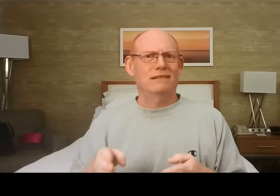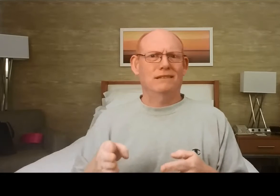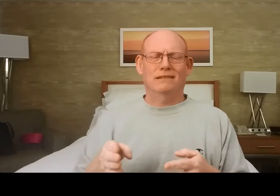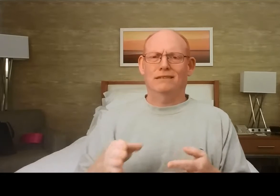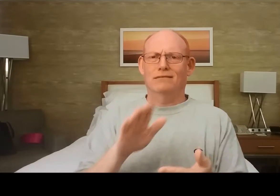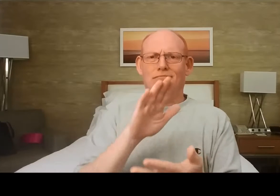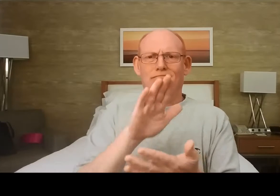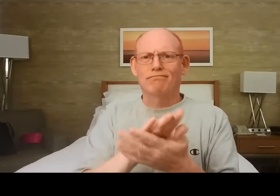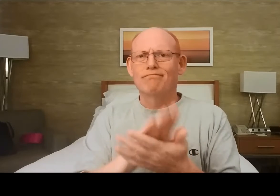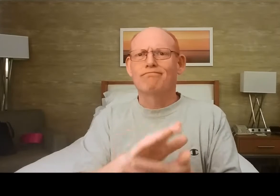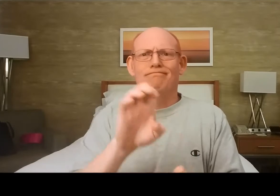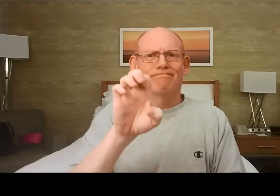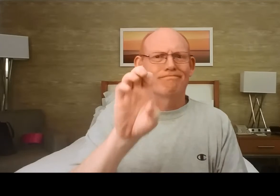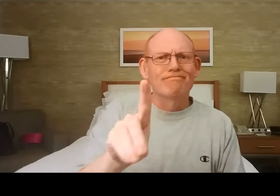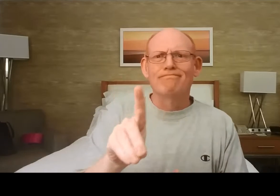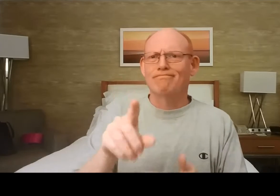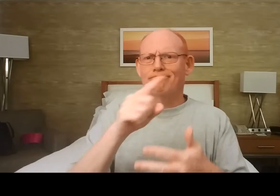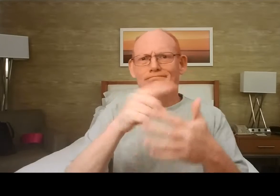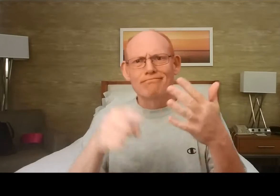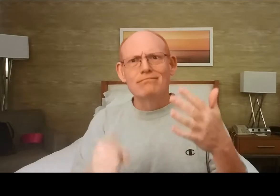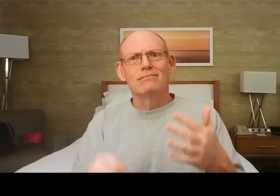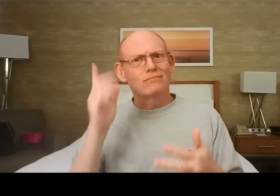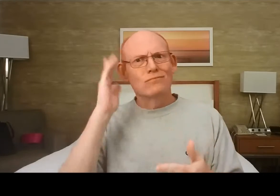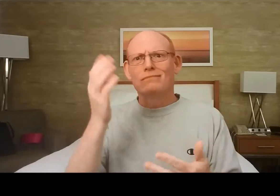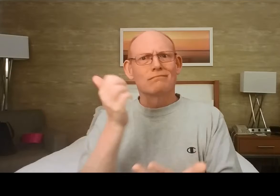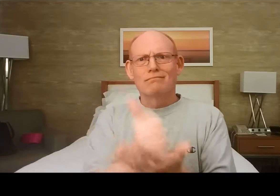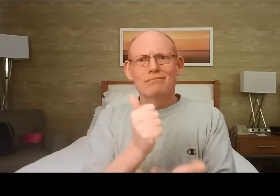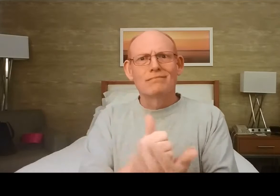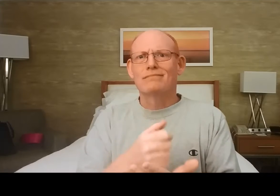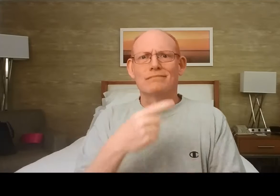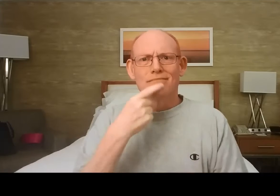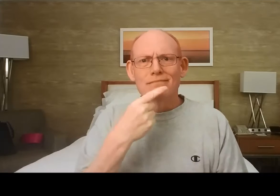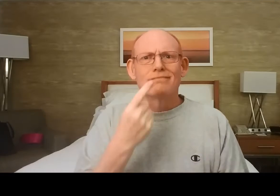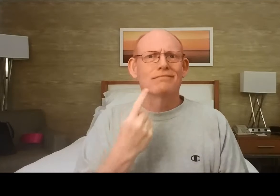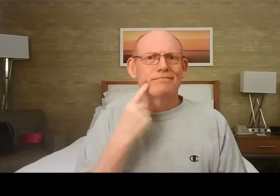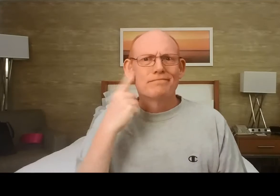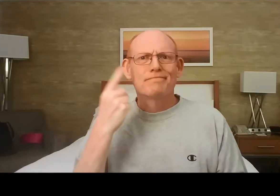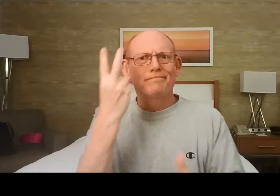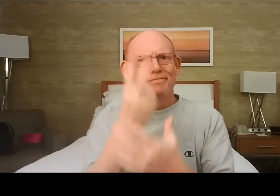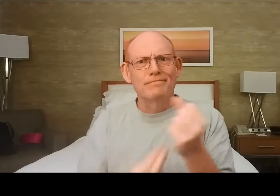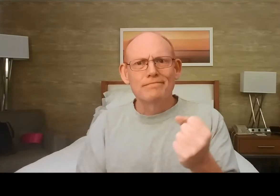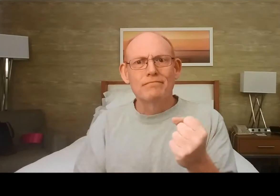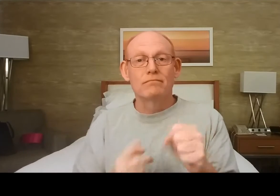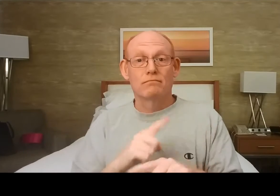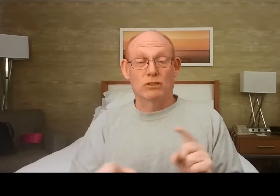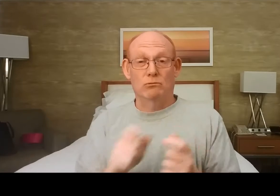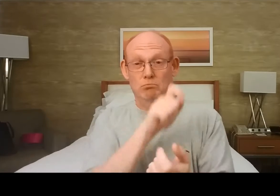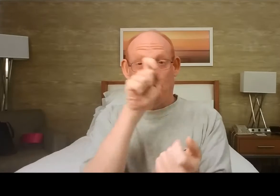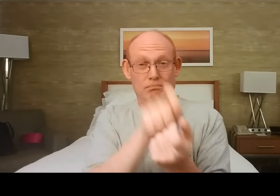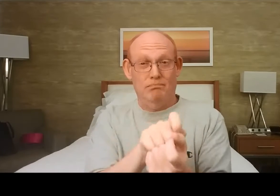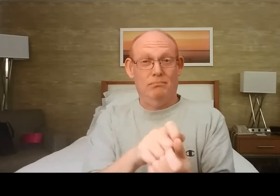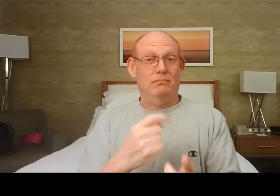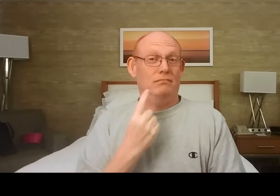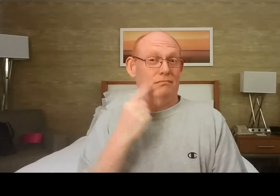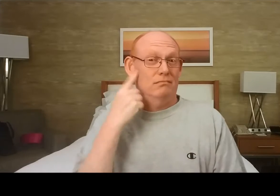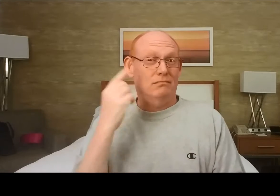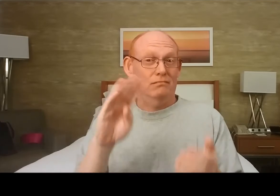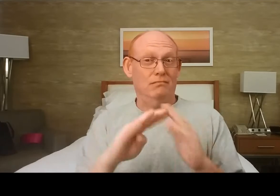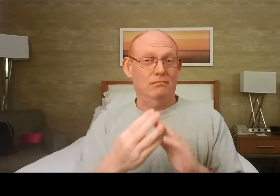schools, and education, and on and on. I mean, the things that I'm going to do will help both hearing and deaf people. But something that